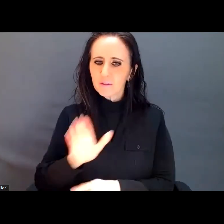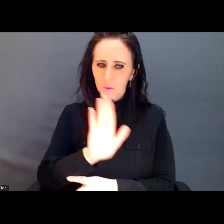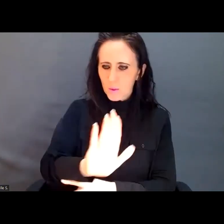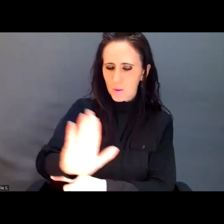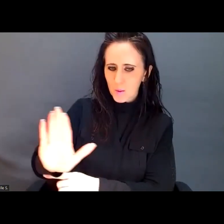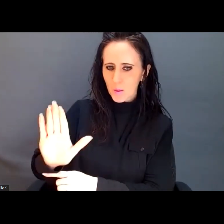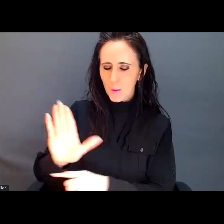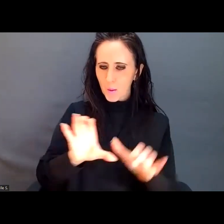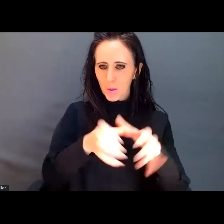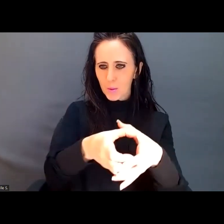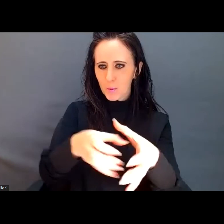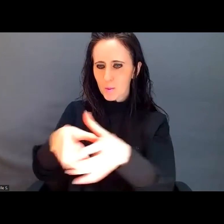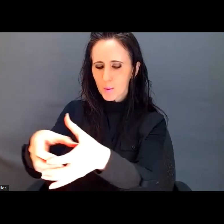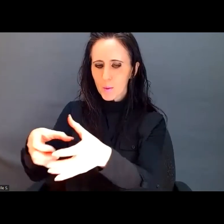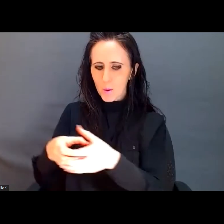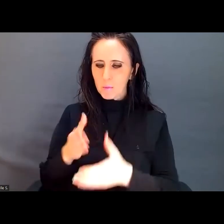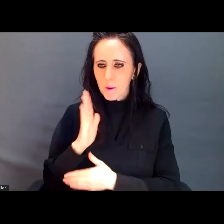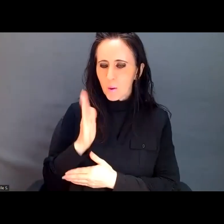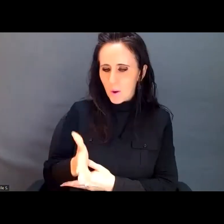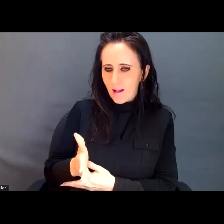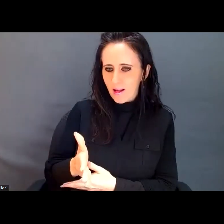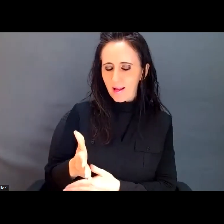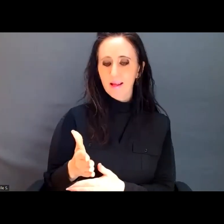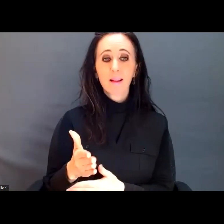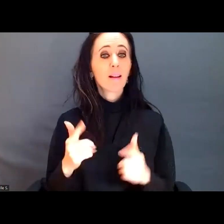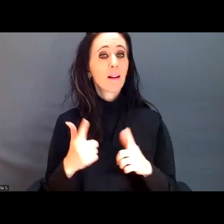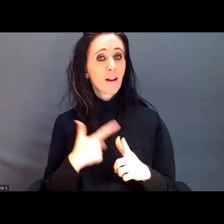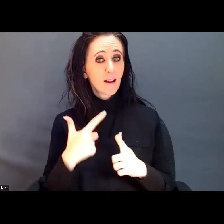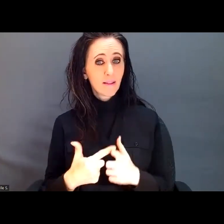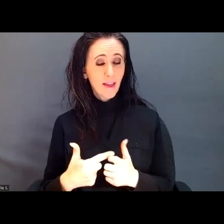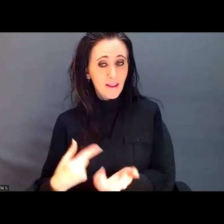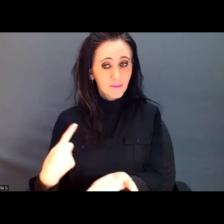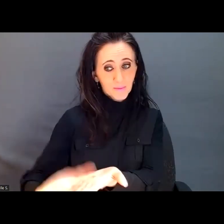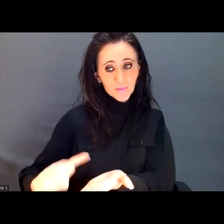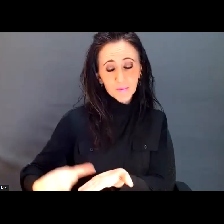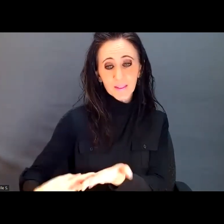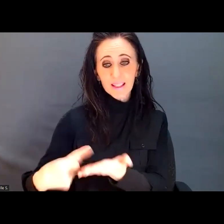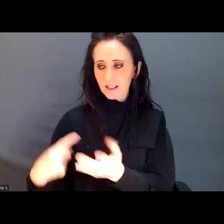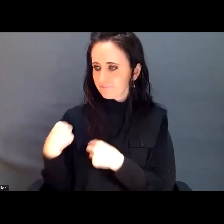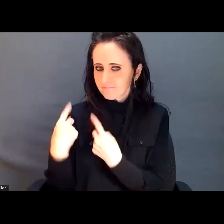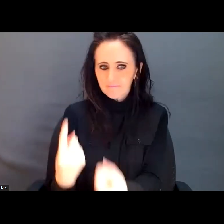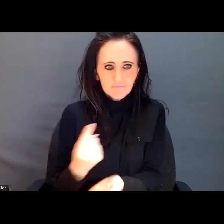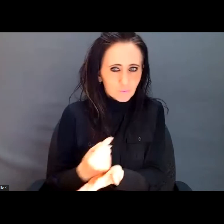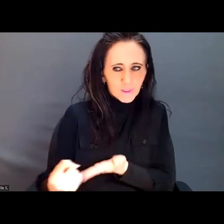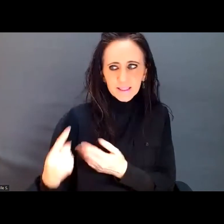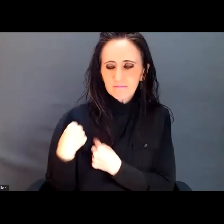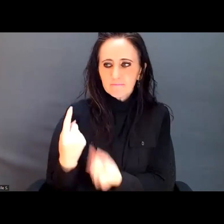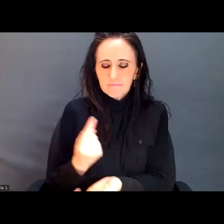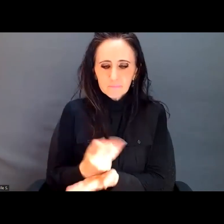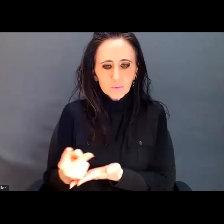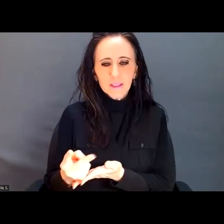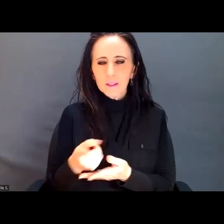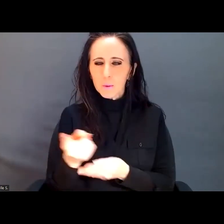team is broken up best. Discuss what you've been working on out there. What are some of the challenges you're up